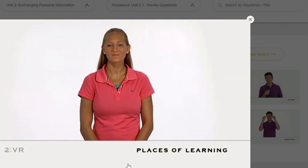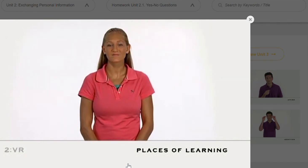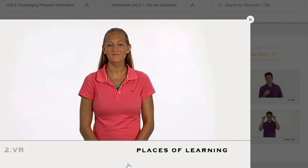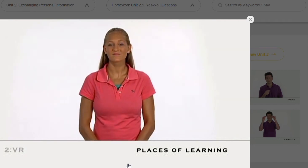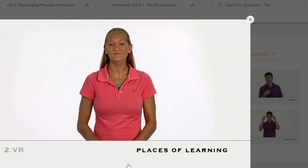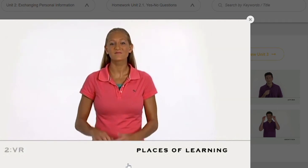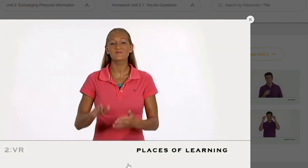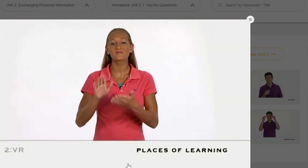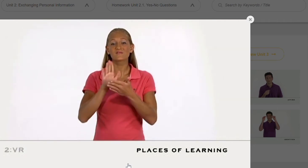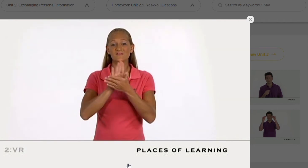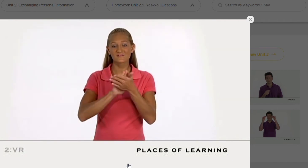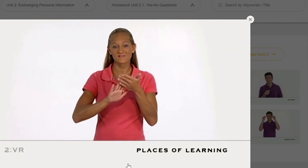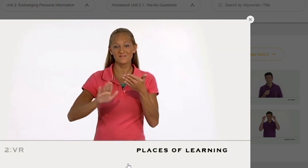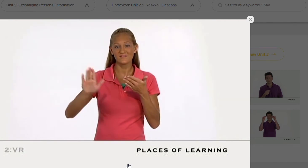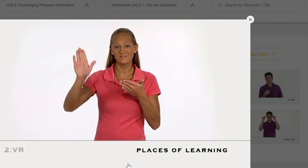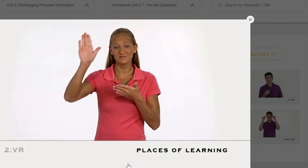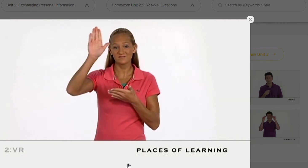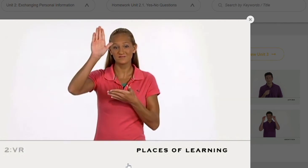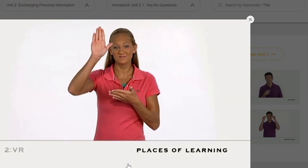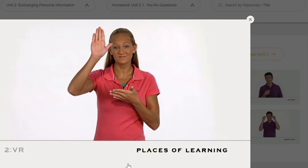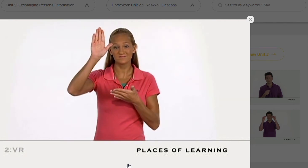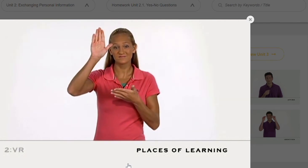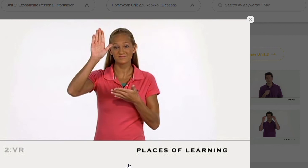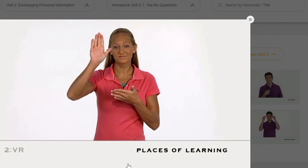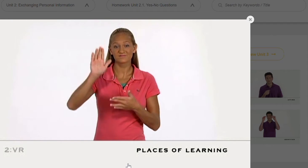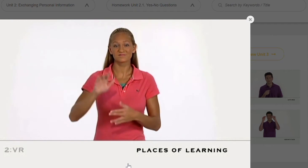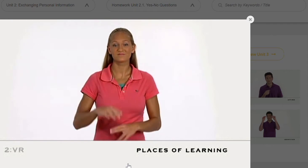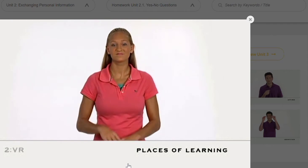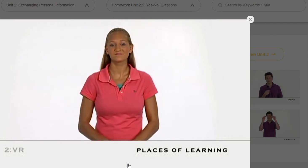is for college.